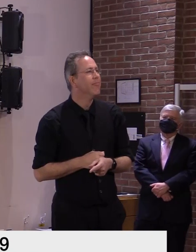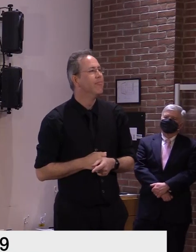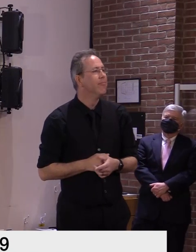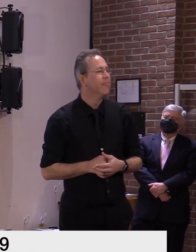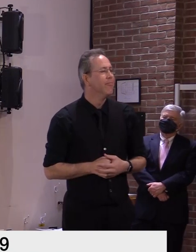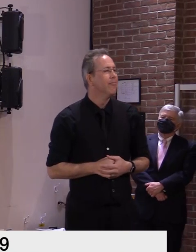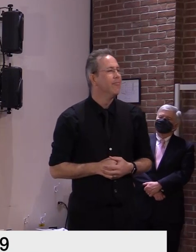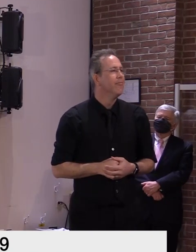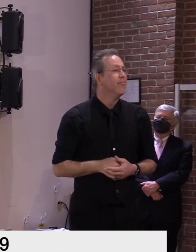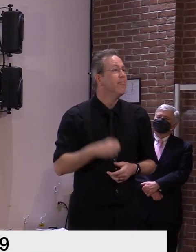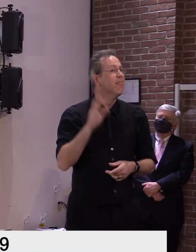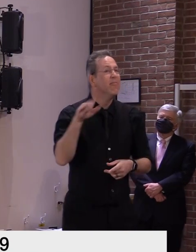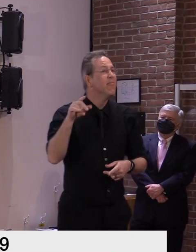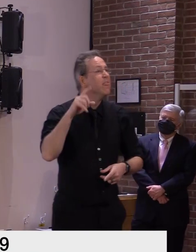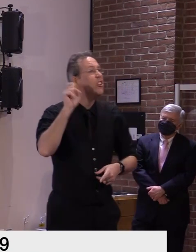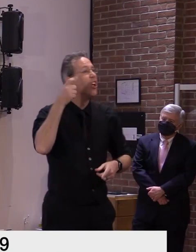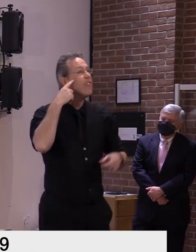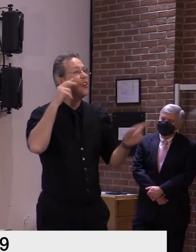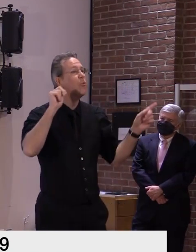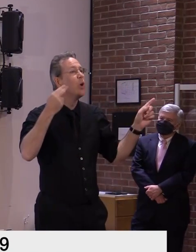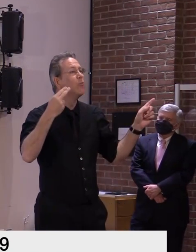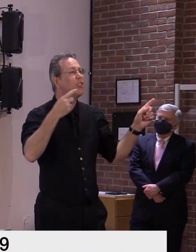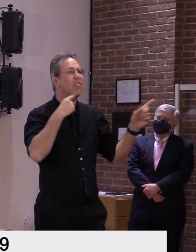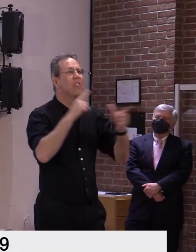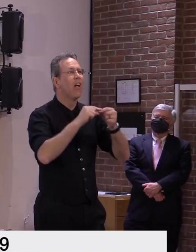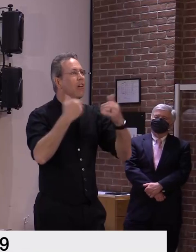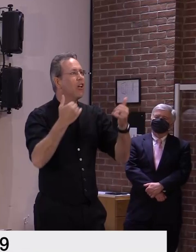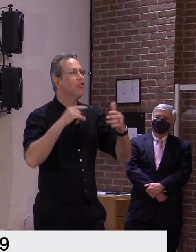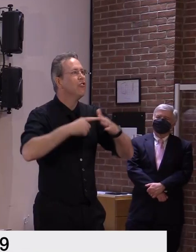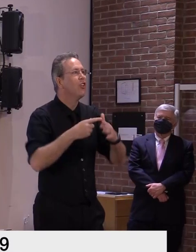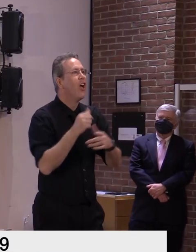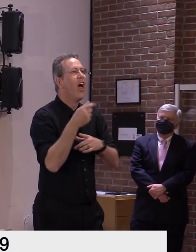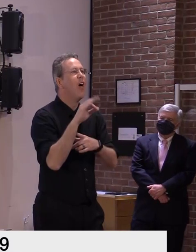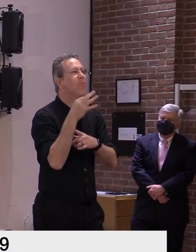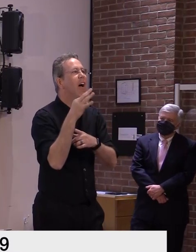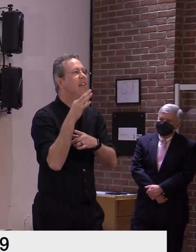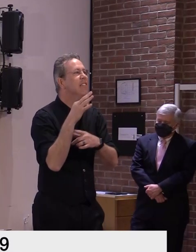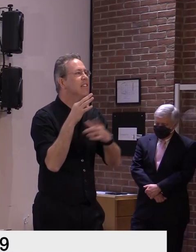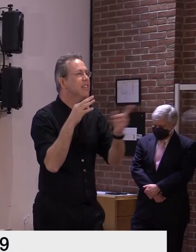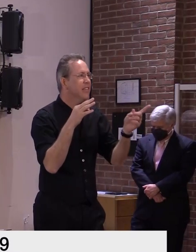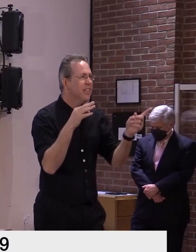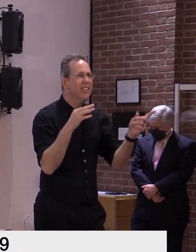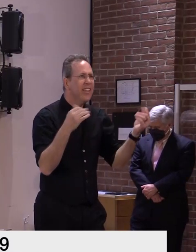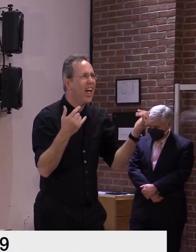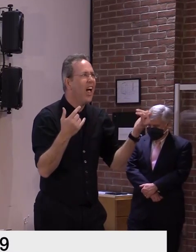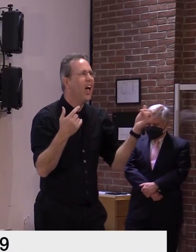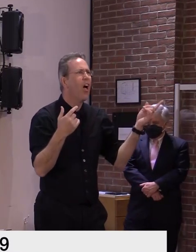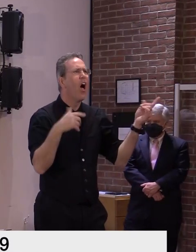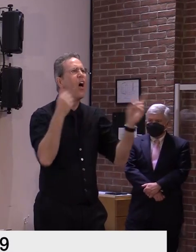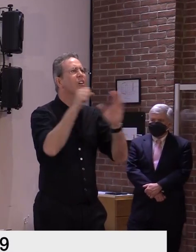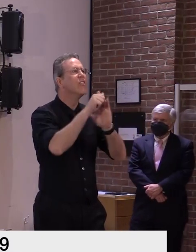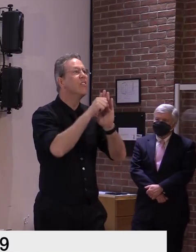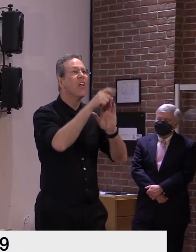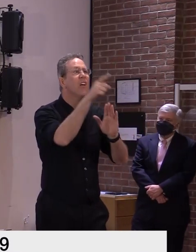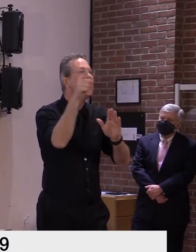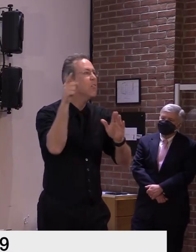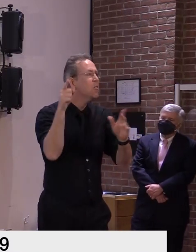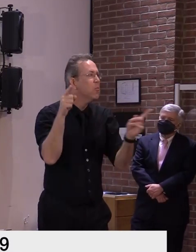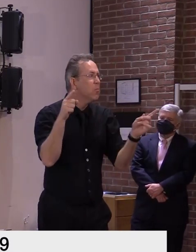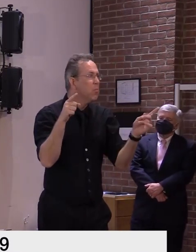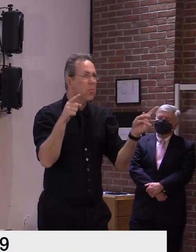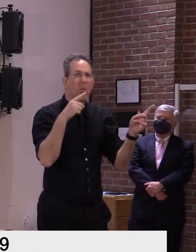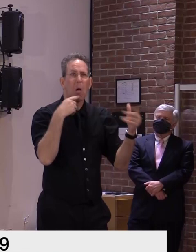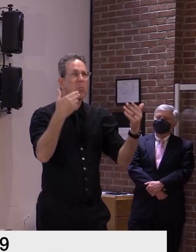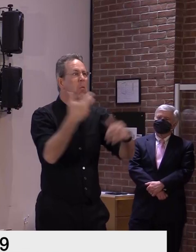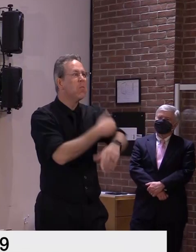a vaccine appointment regardless of residency. Given demand for the vaccine appears to be higher here than there, and New Hampshire appears to